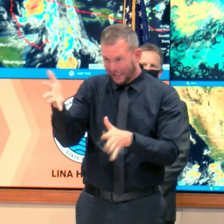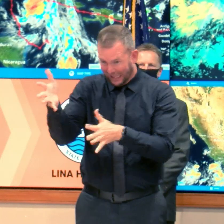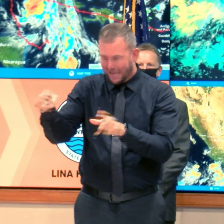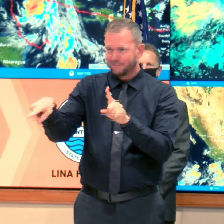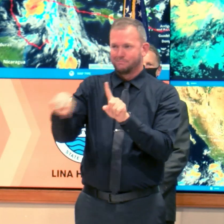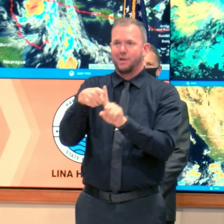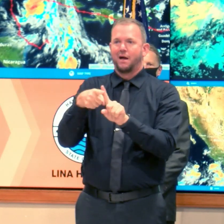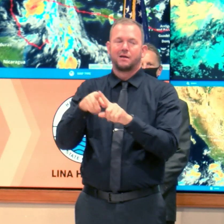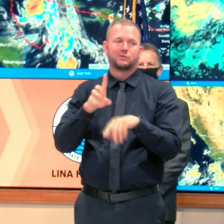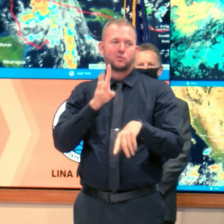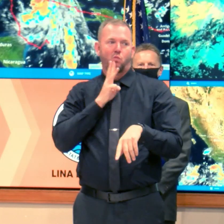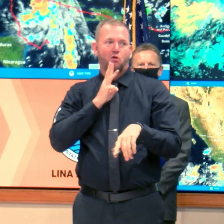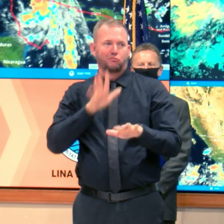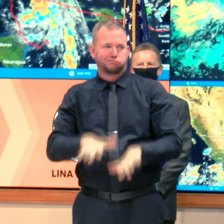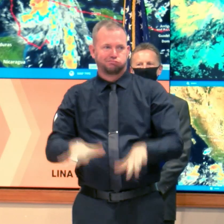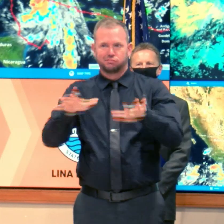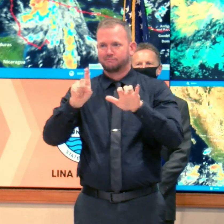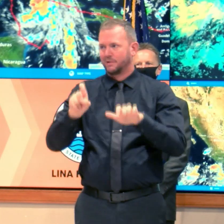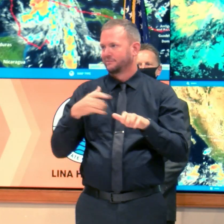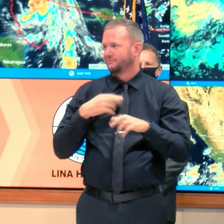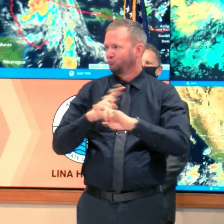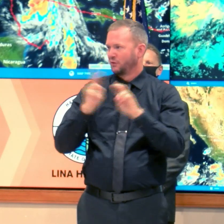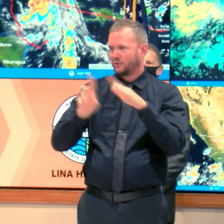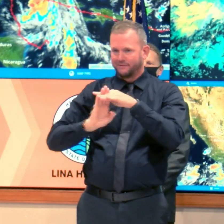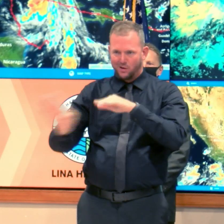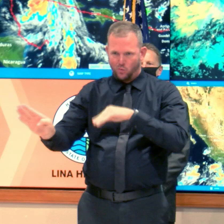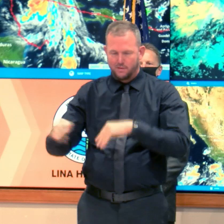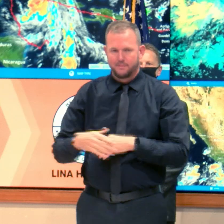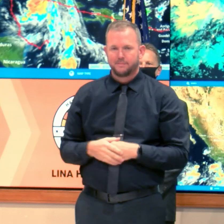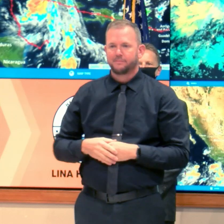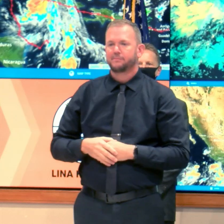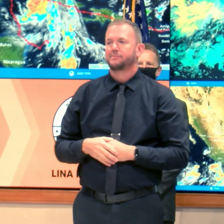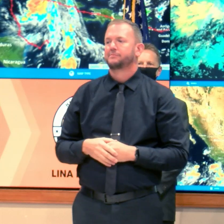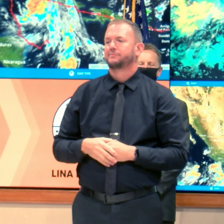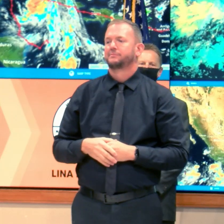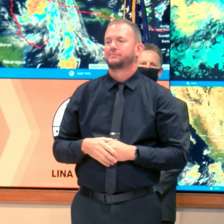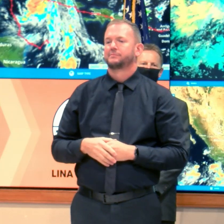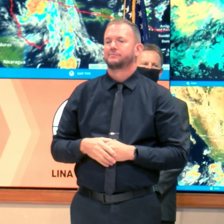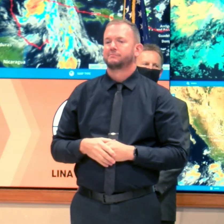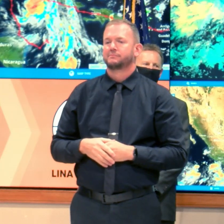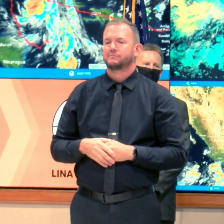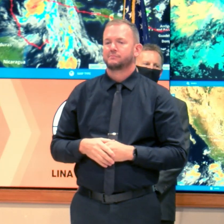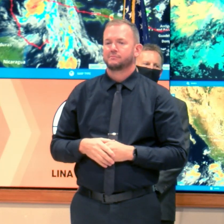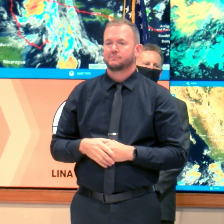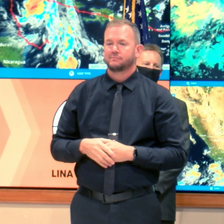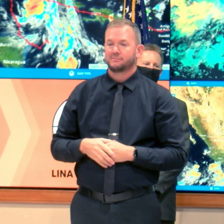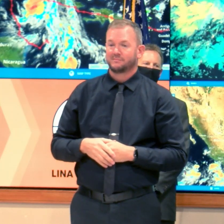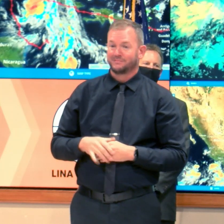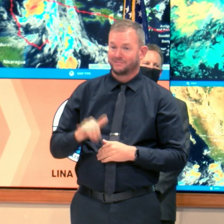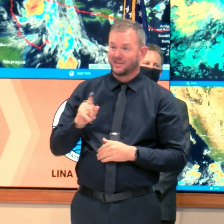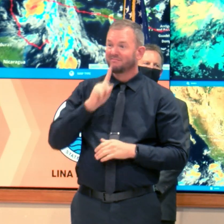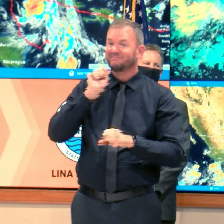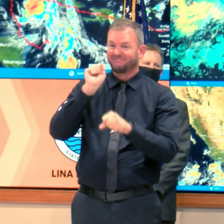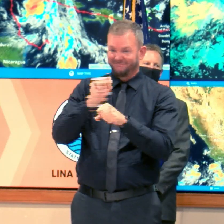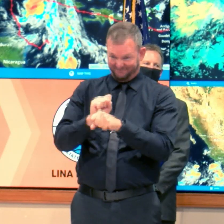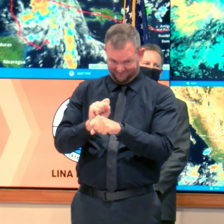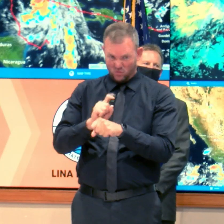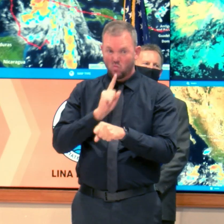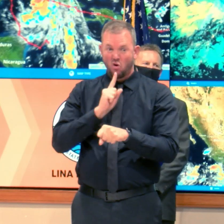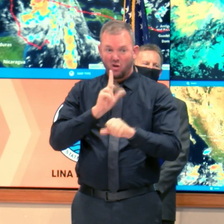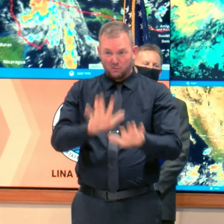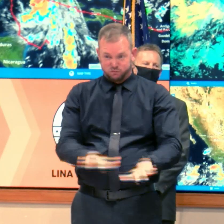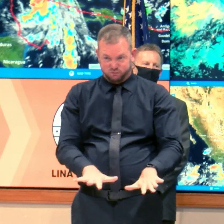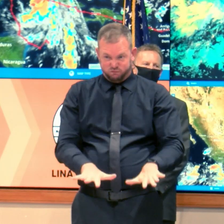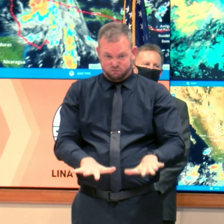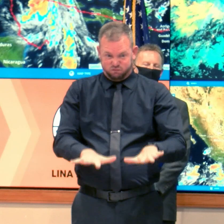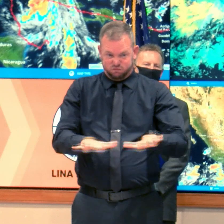seawater. That is what will guide our decision making here. If we see that seawater, that surge, then it would come time to